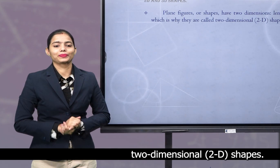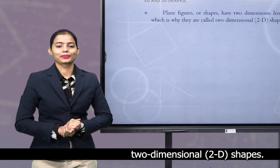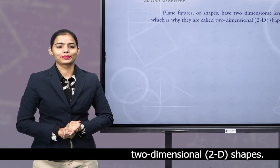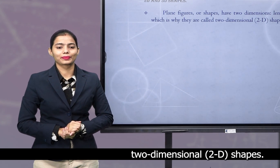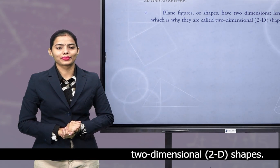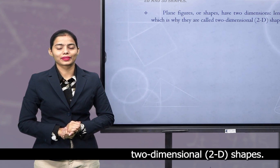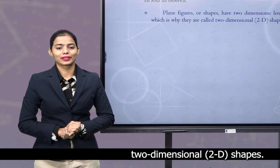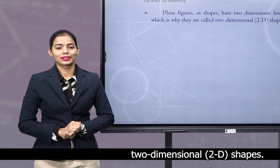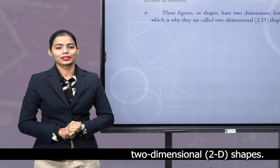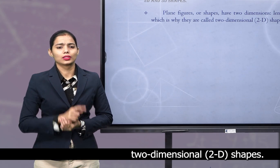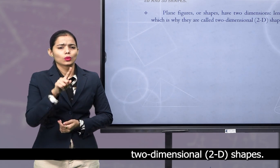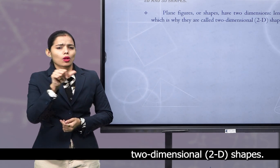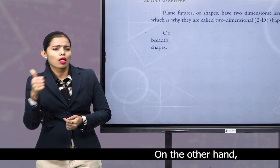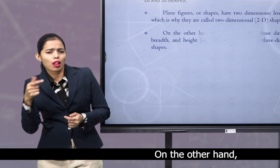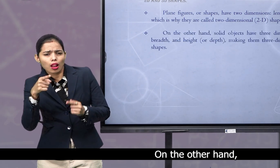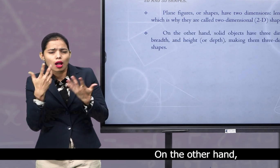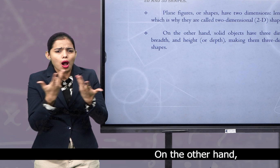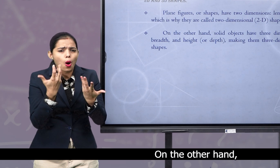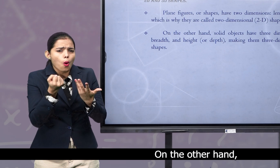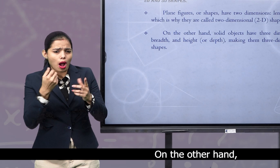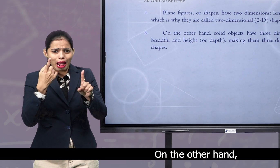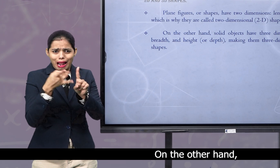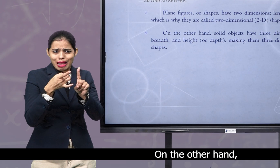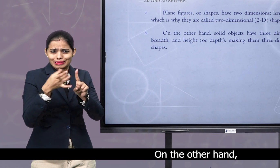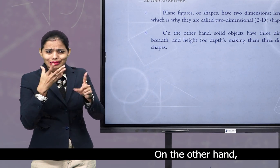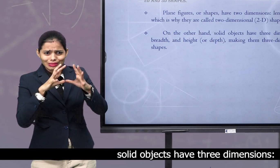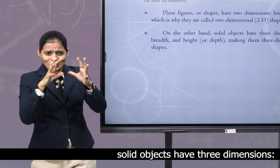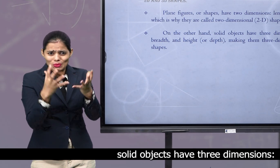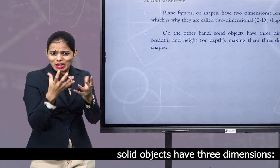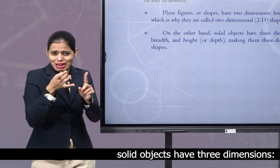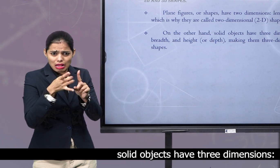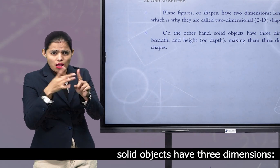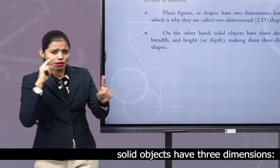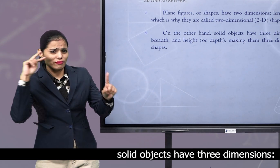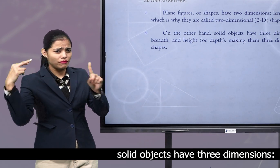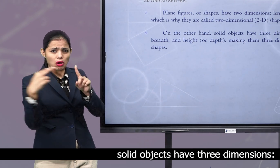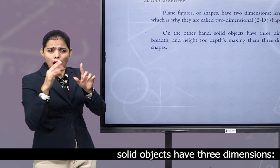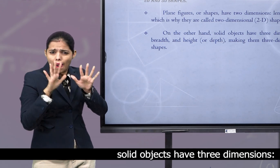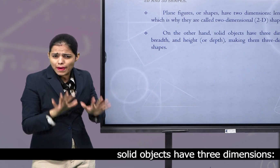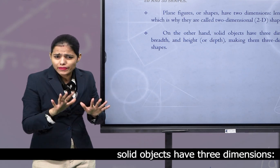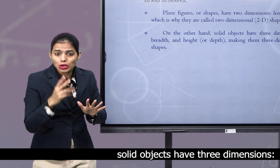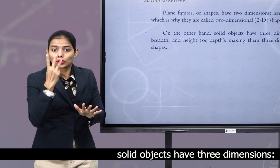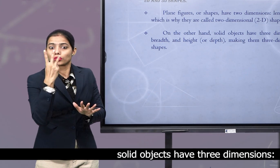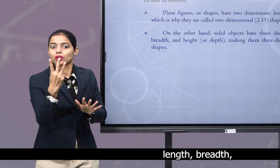2D shapes. On the other hand, solid objects have three dimensions,